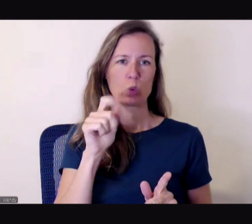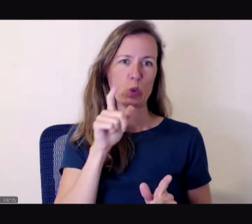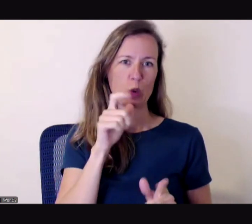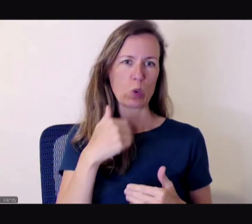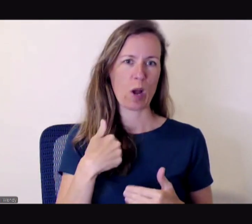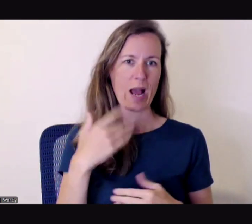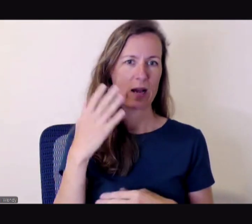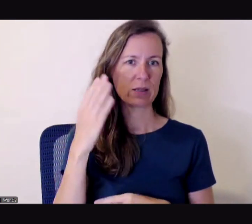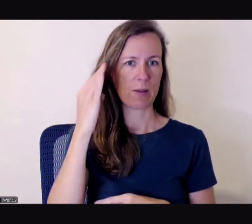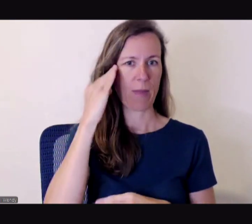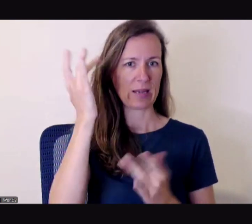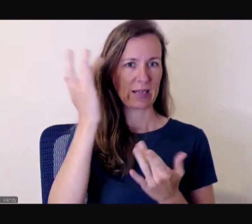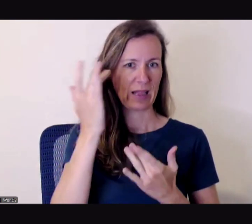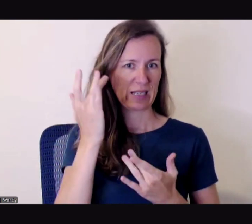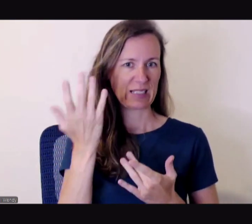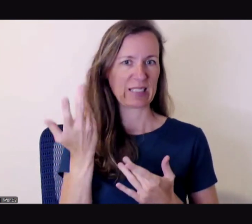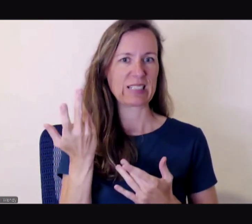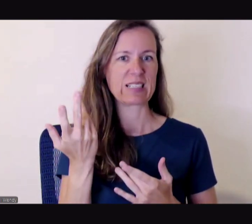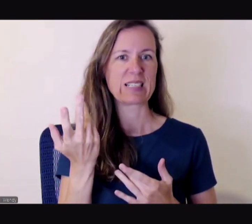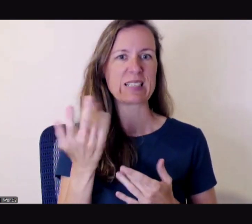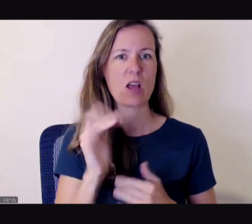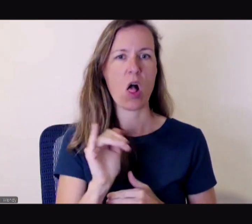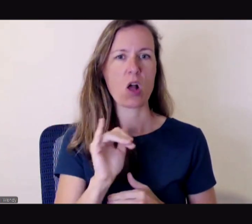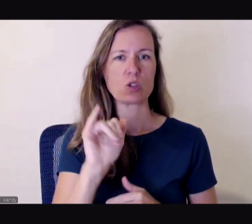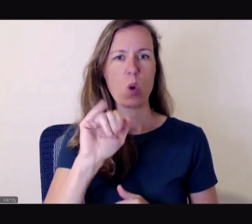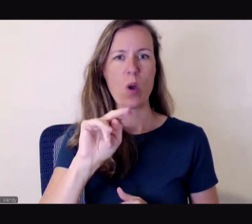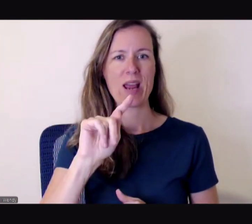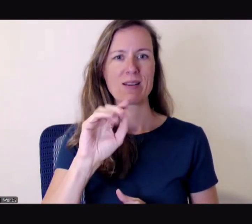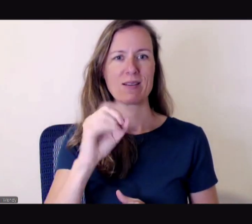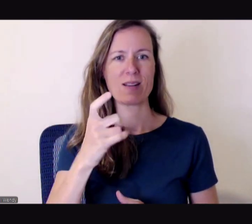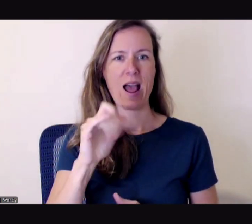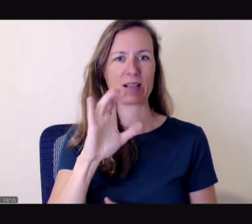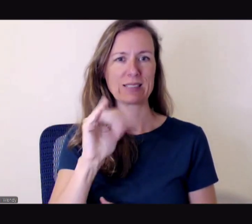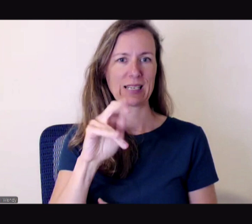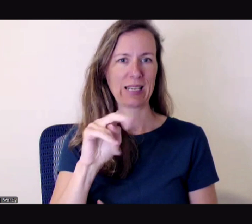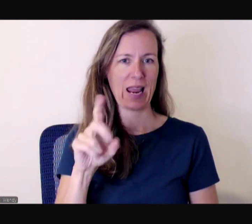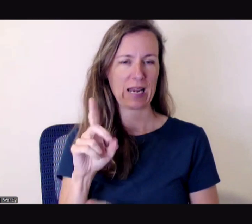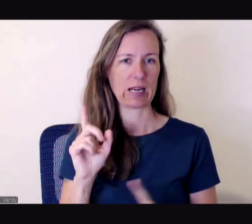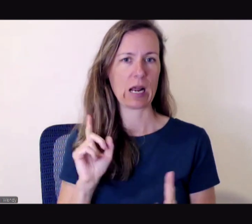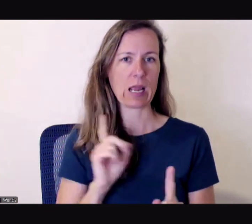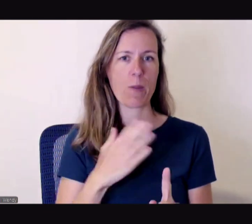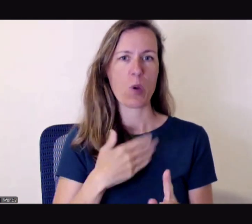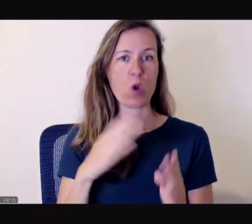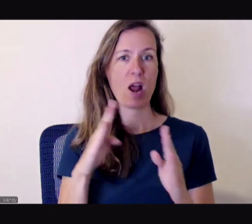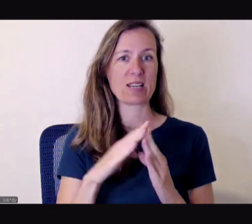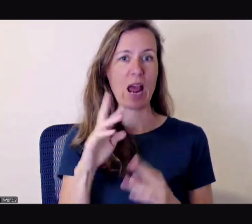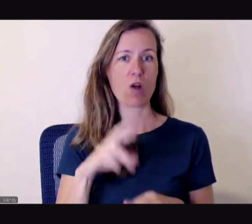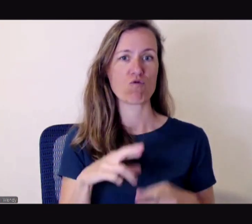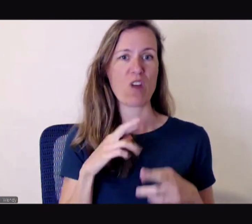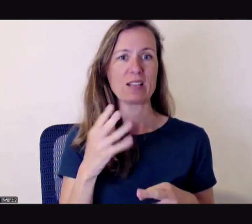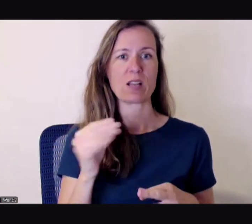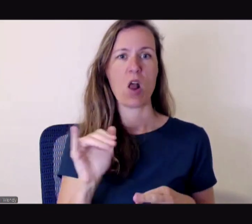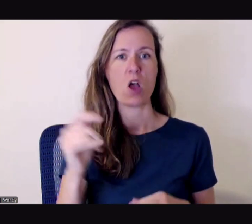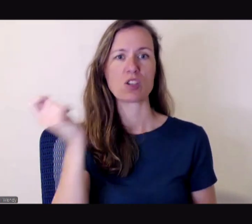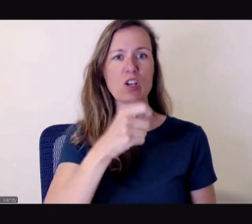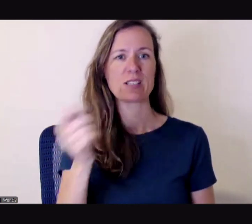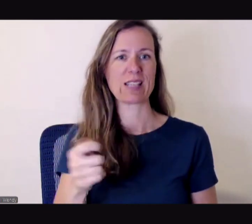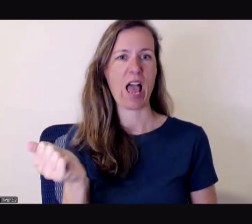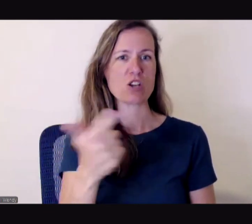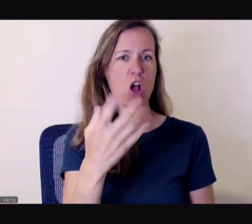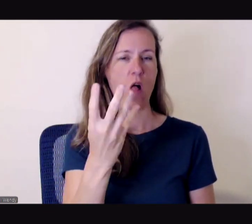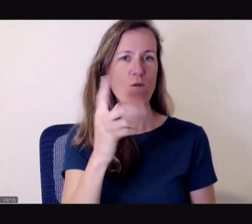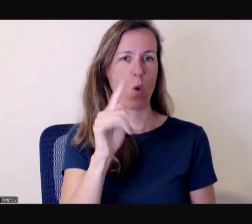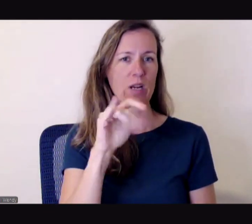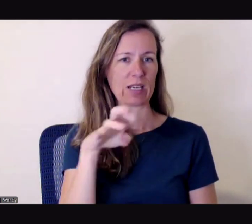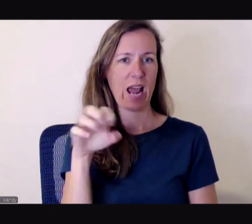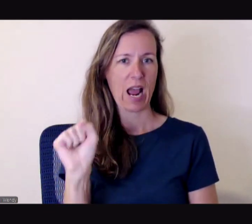kill him. Our officers were on scene within 45 seconds and immediately effected